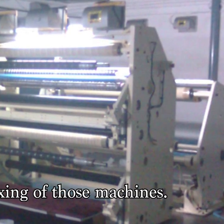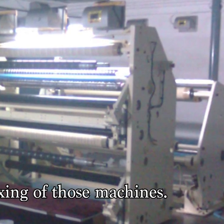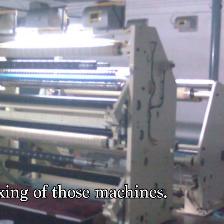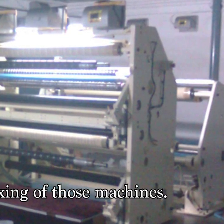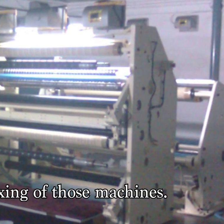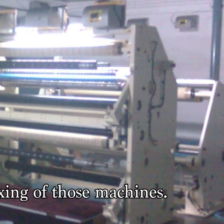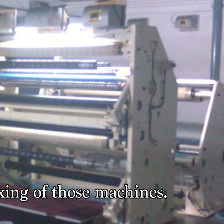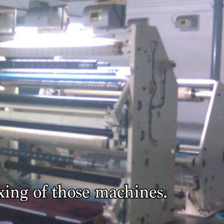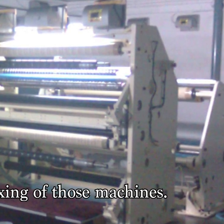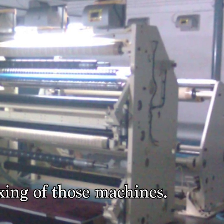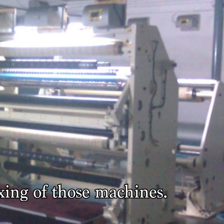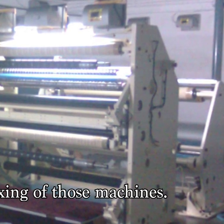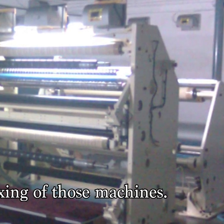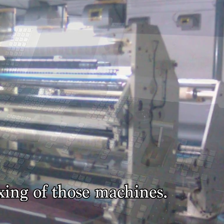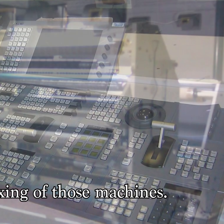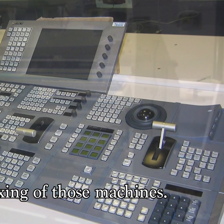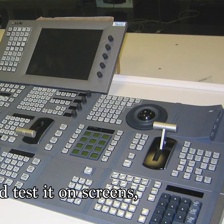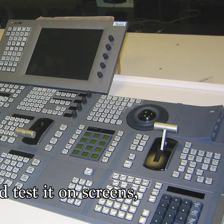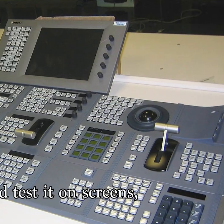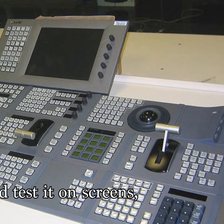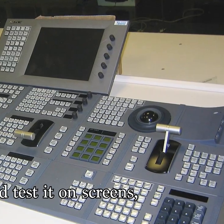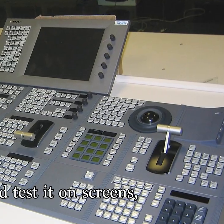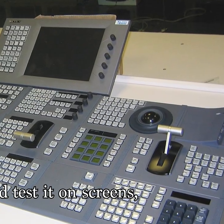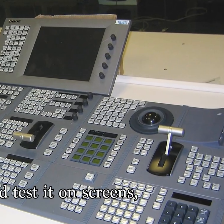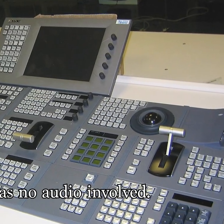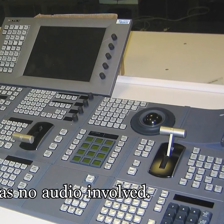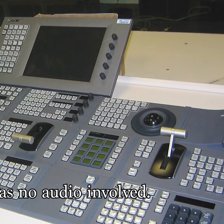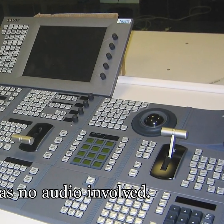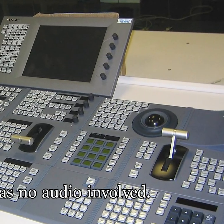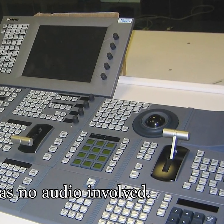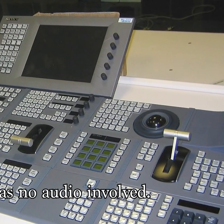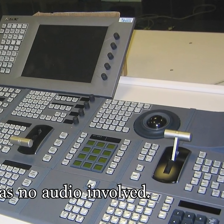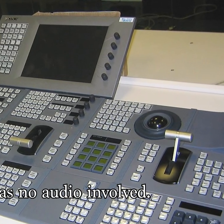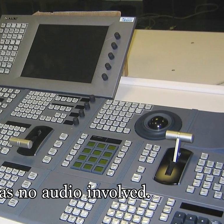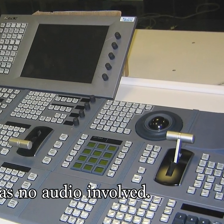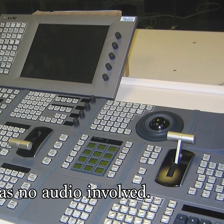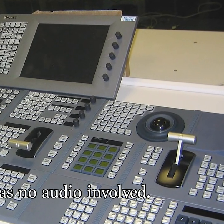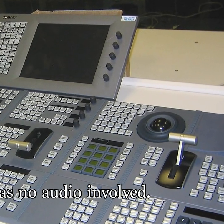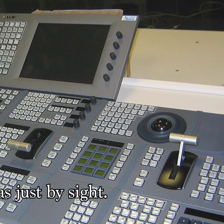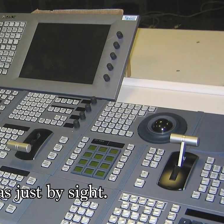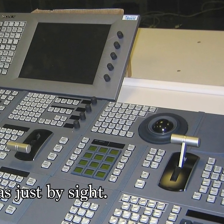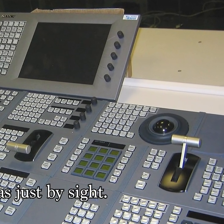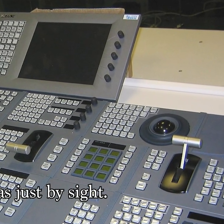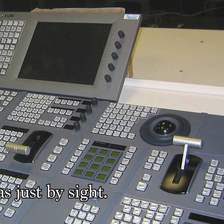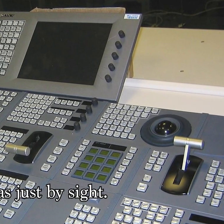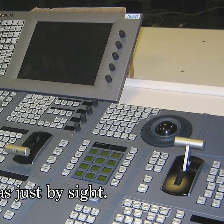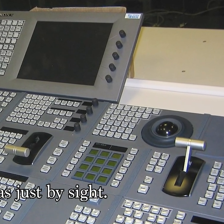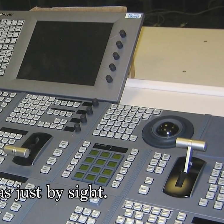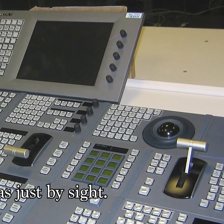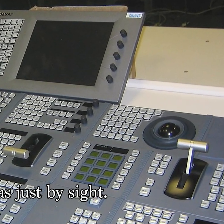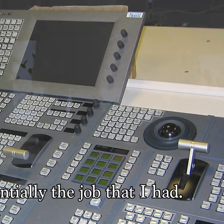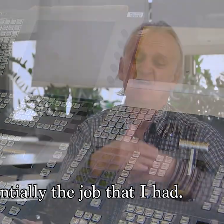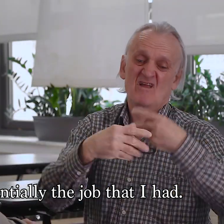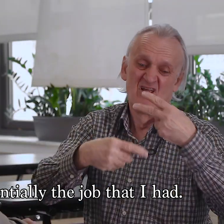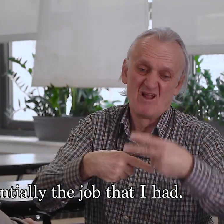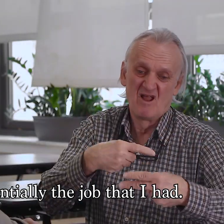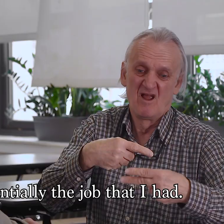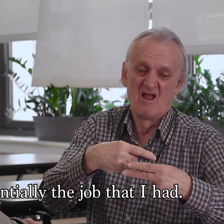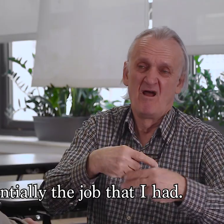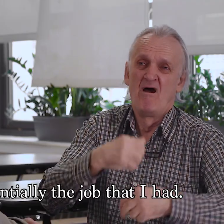a lot of fixing of those machines. We would test it on screen, so there was no audio involved. It was just by sight. And that's essentially the